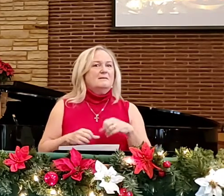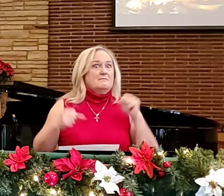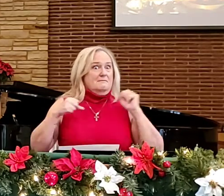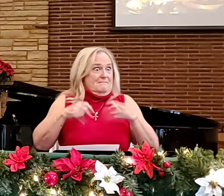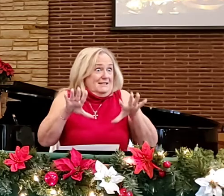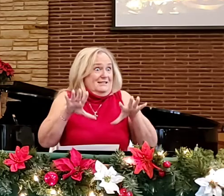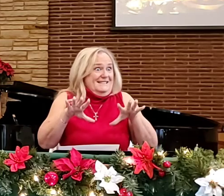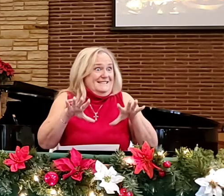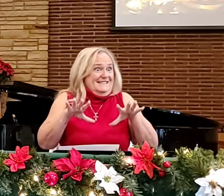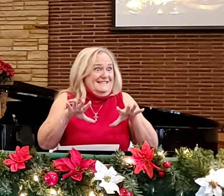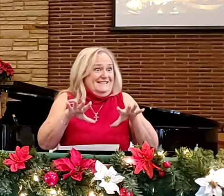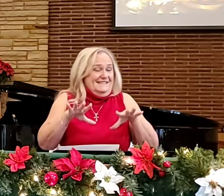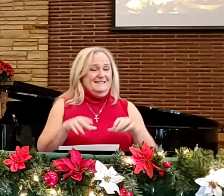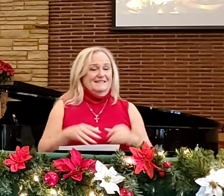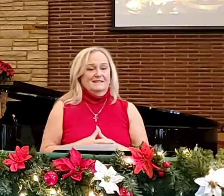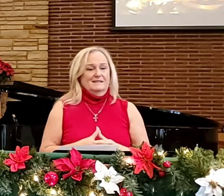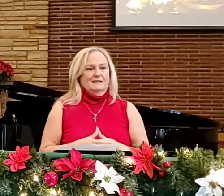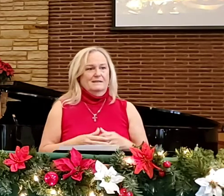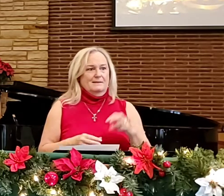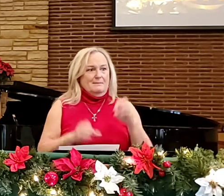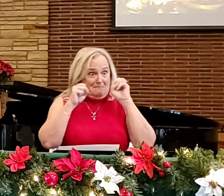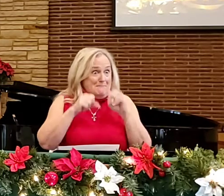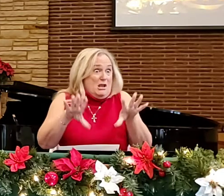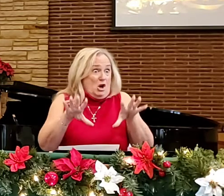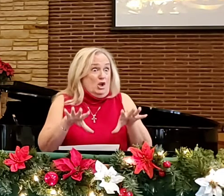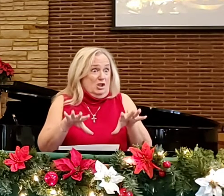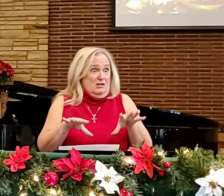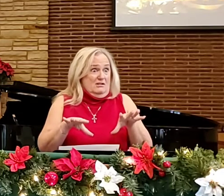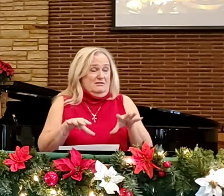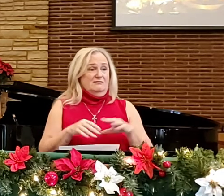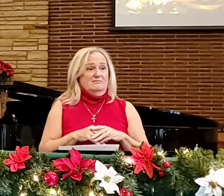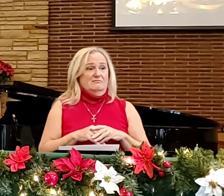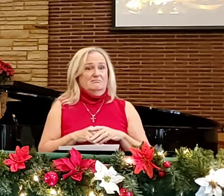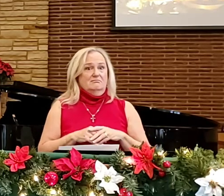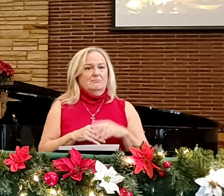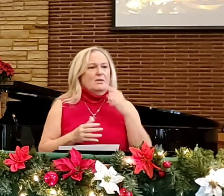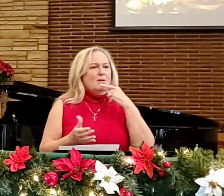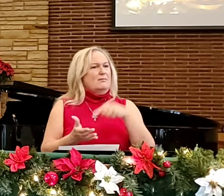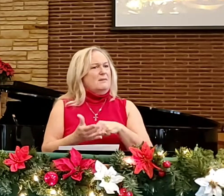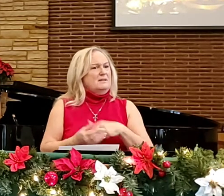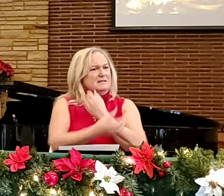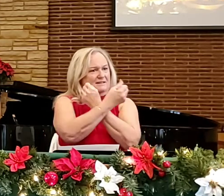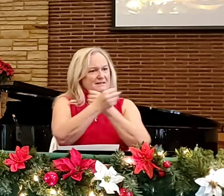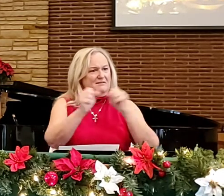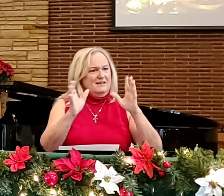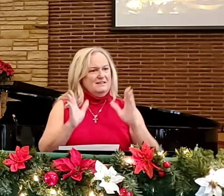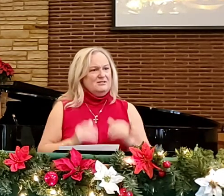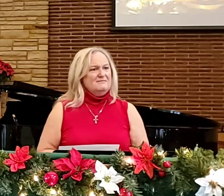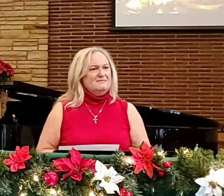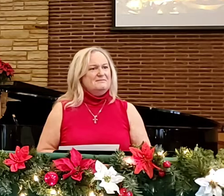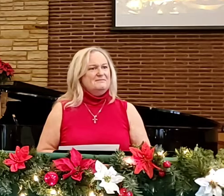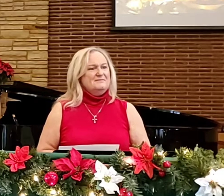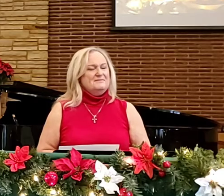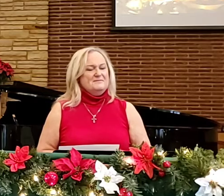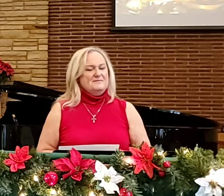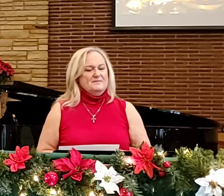magic? The miracles? The promise of salvation?